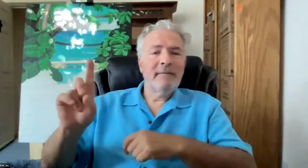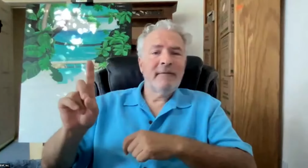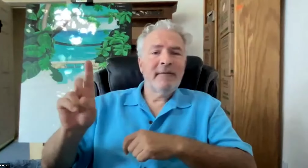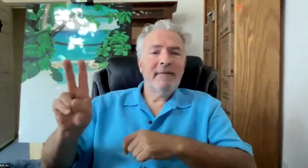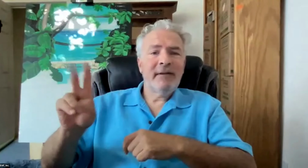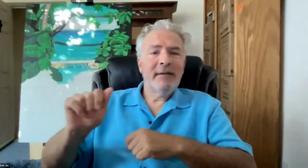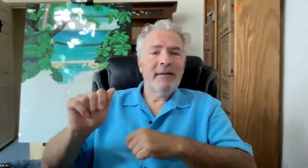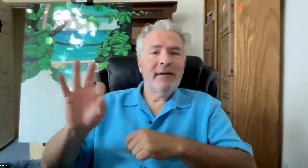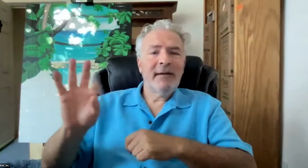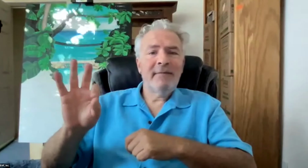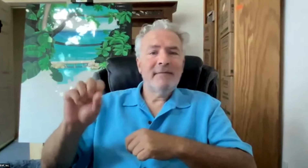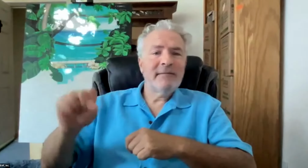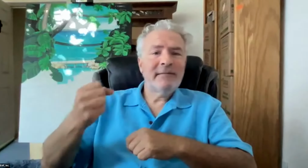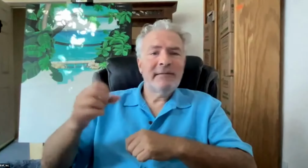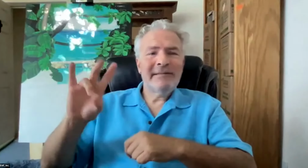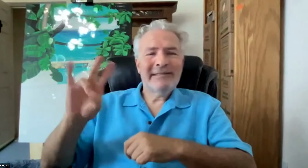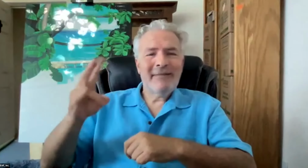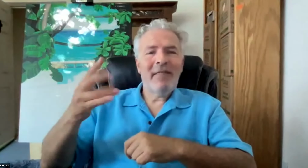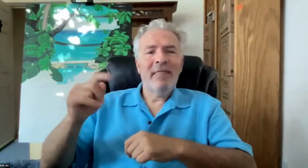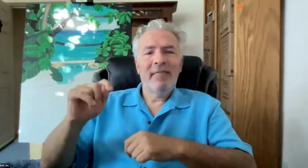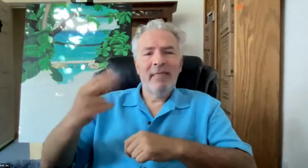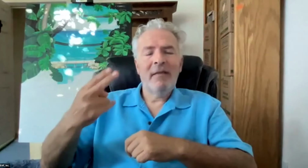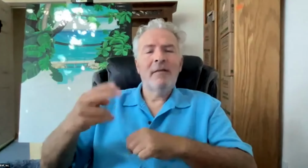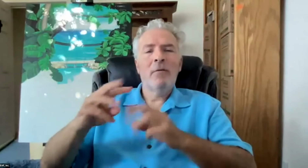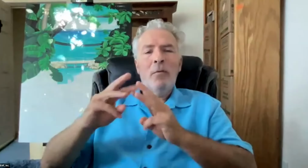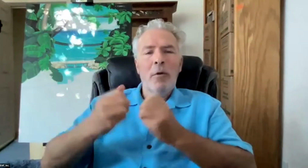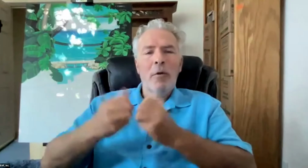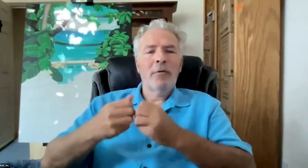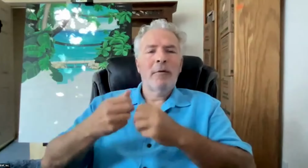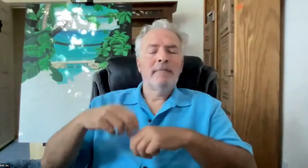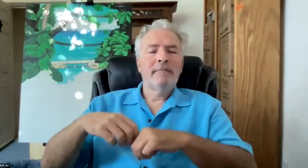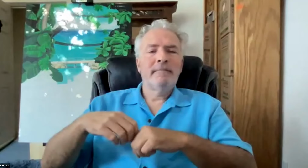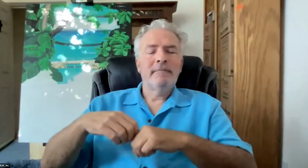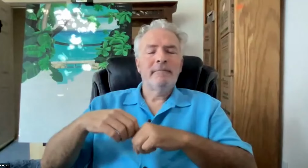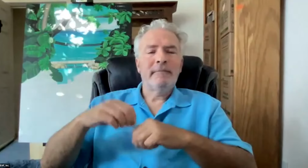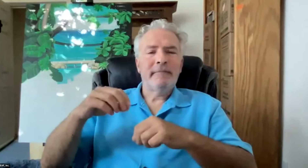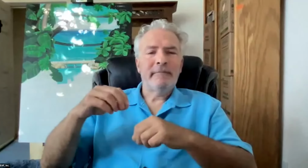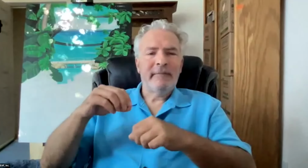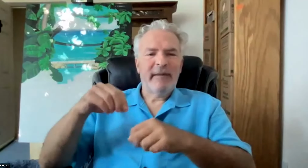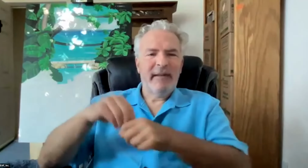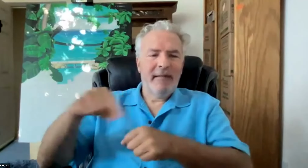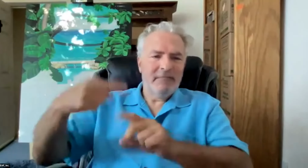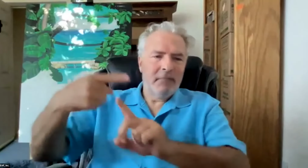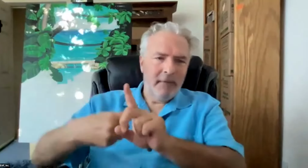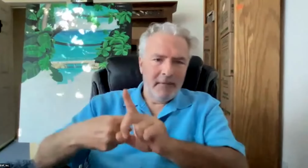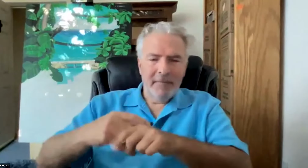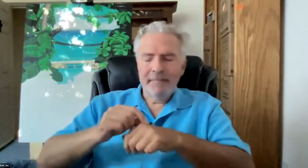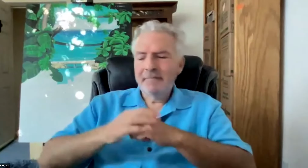Arts Festival, DVAF, the seventh workshop